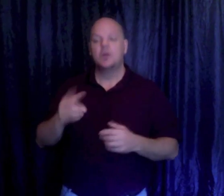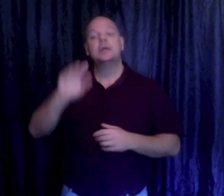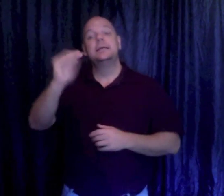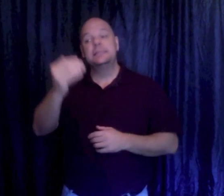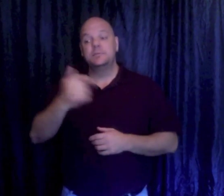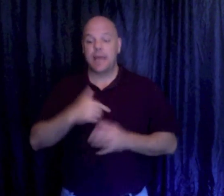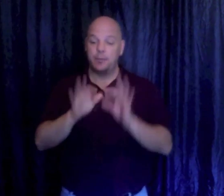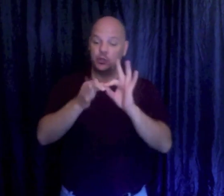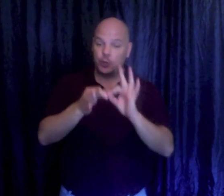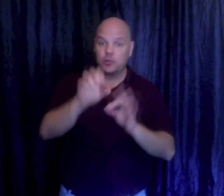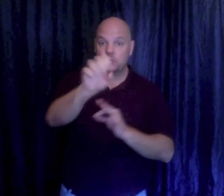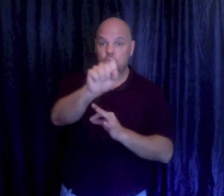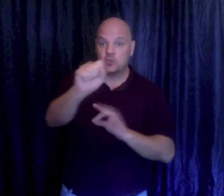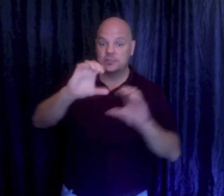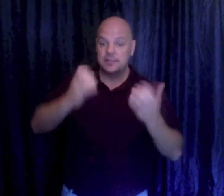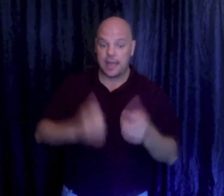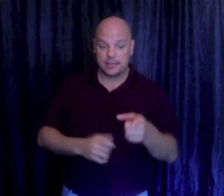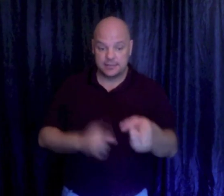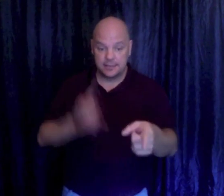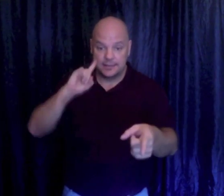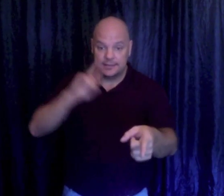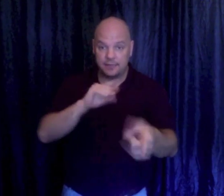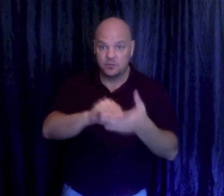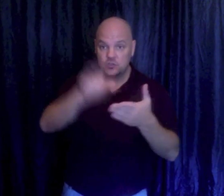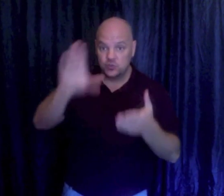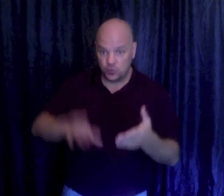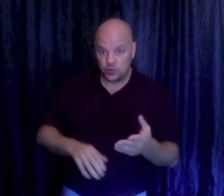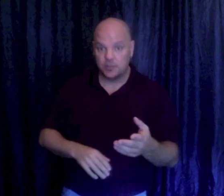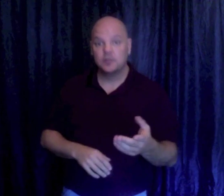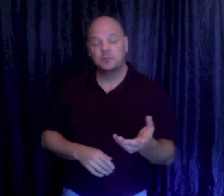social studies that the student seems to be